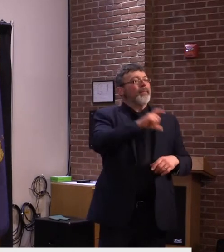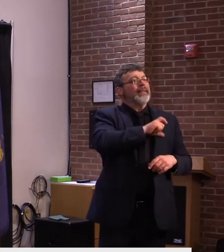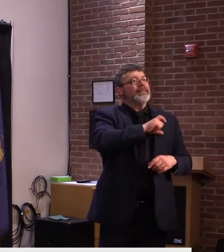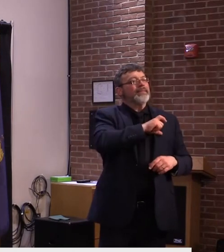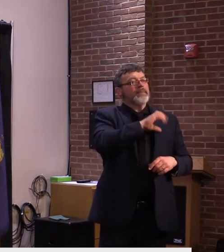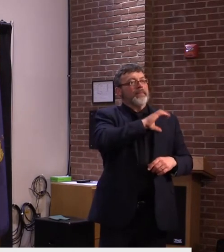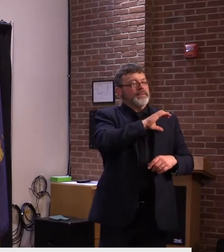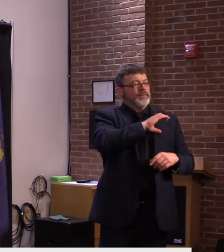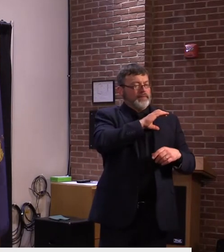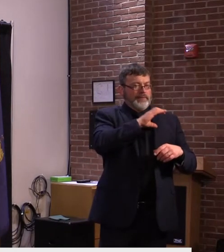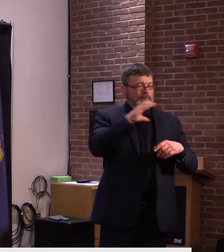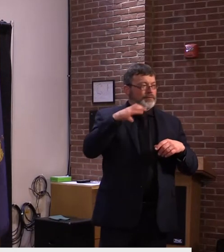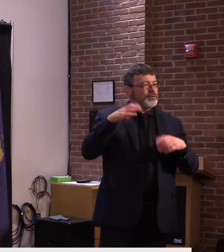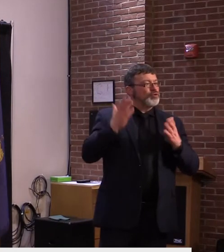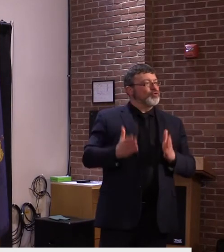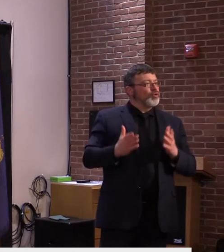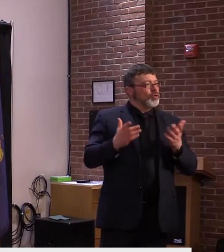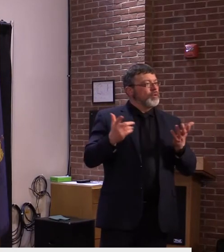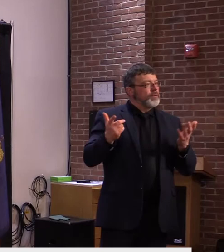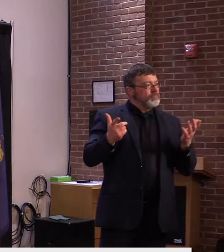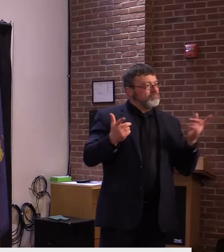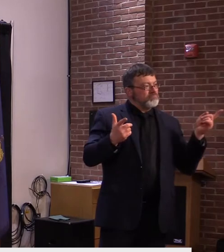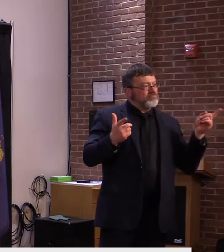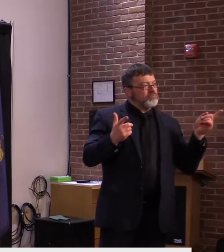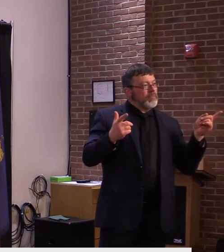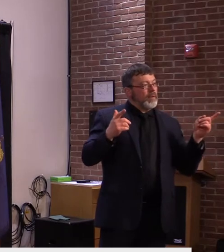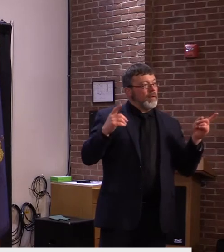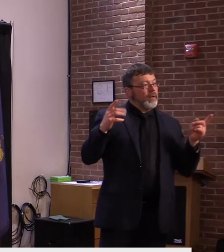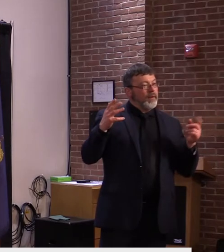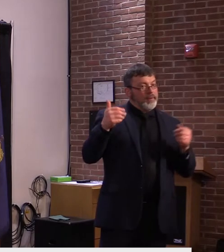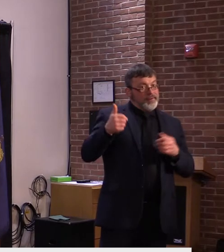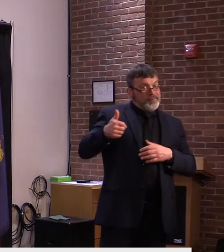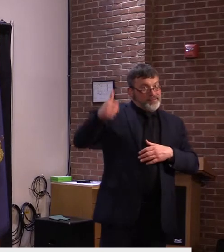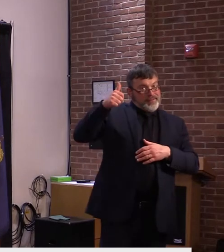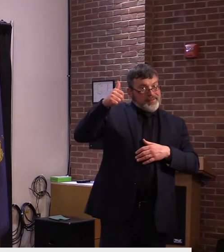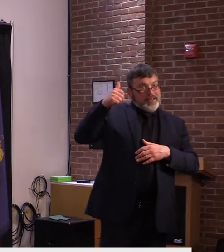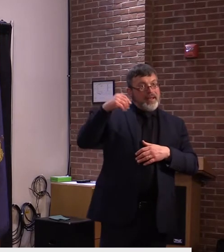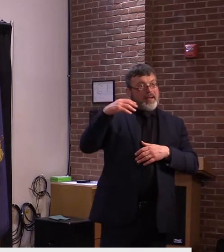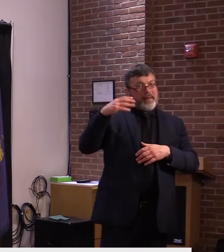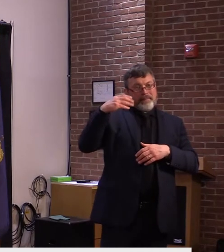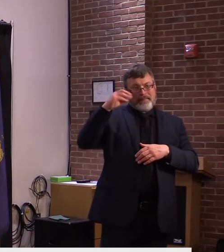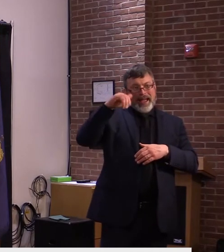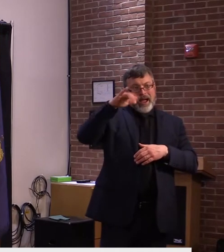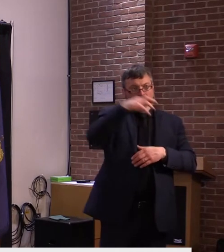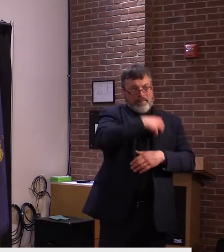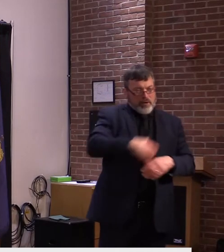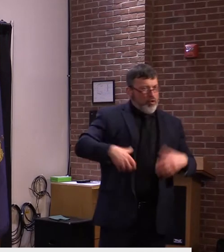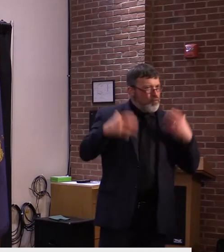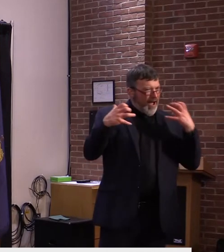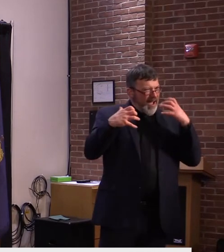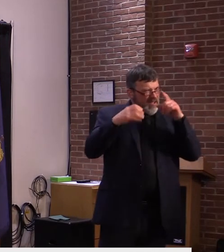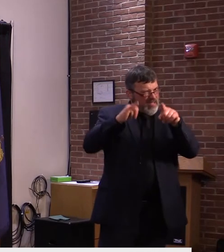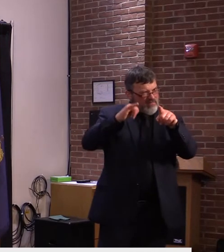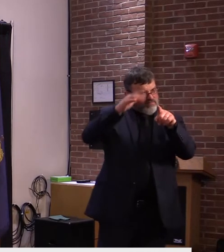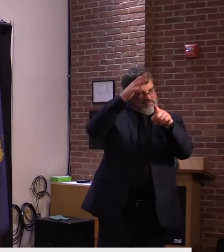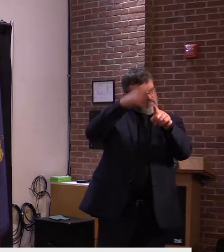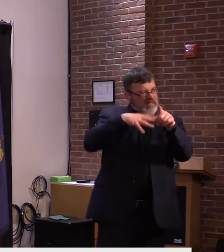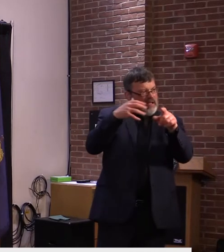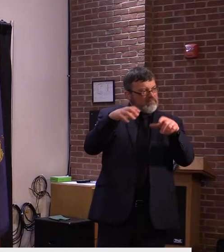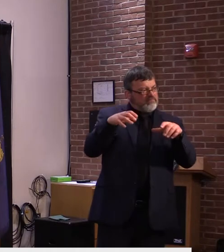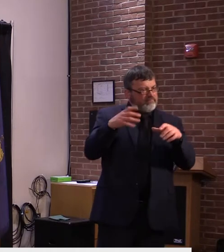mayor had wanted to promote the acting chief, John Murad, and the city council rejected